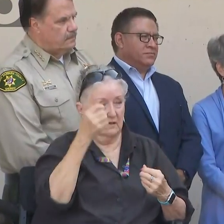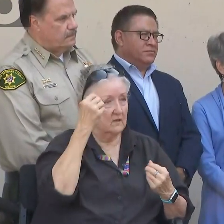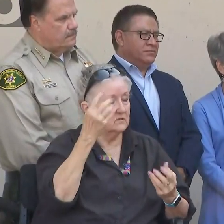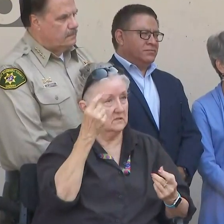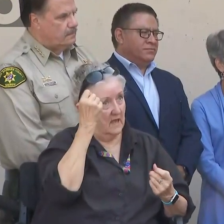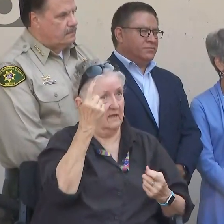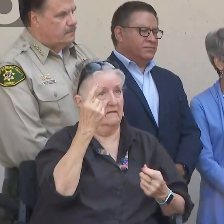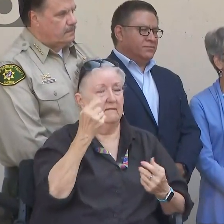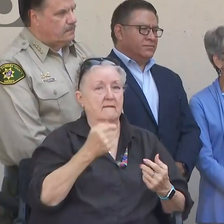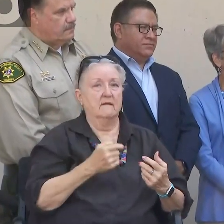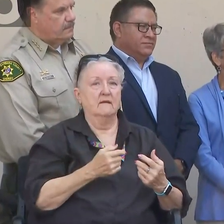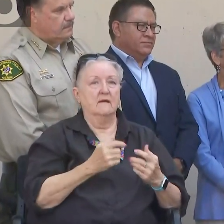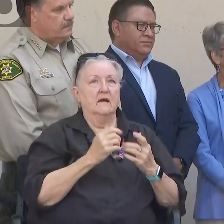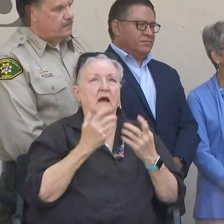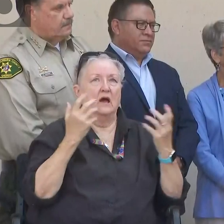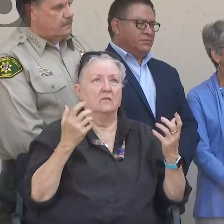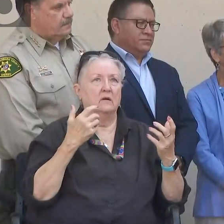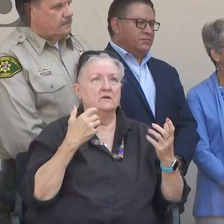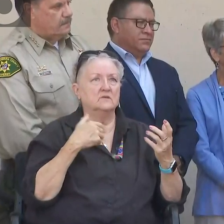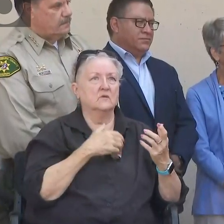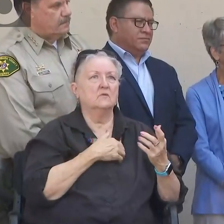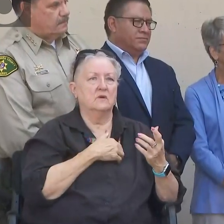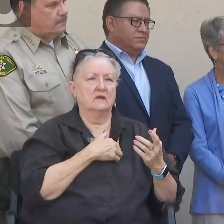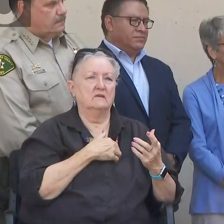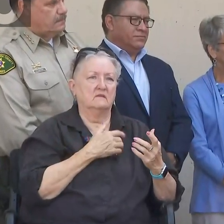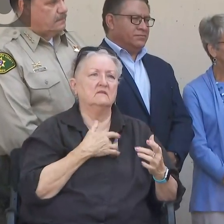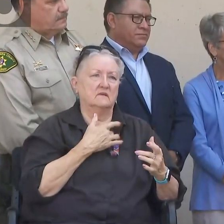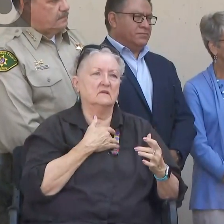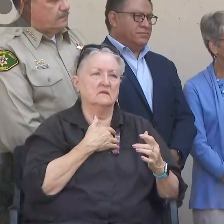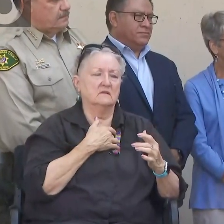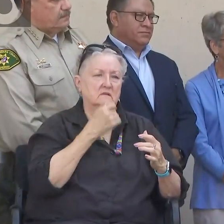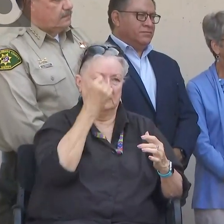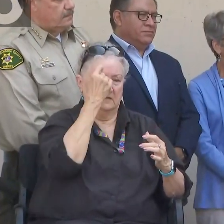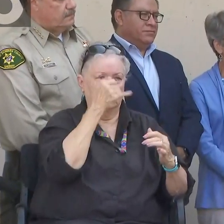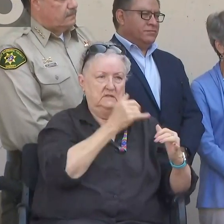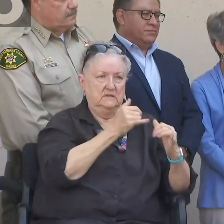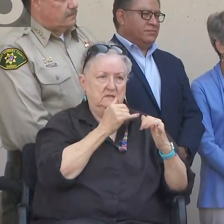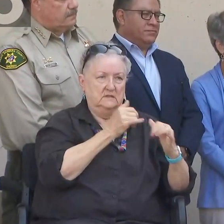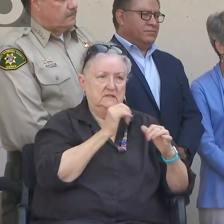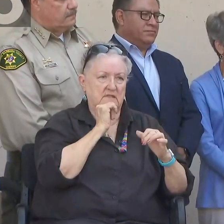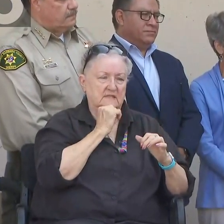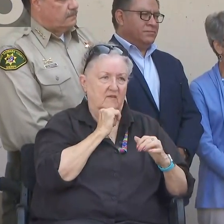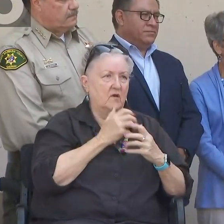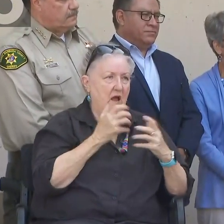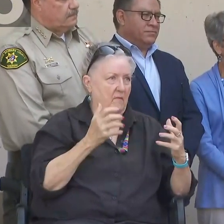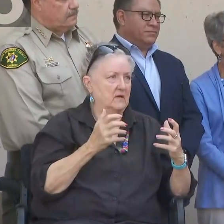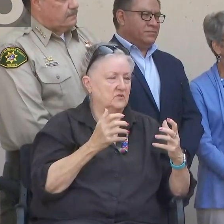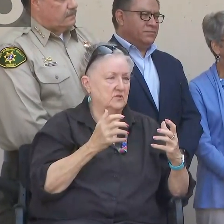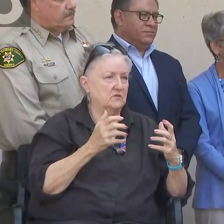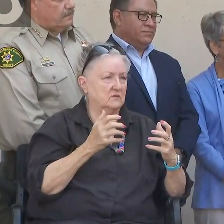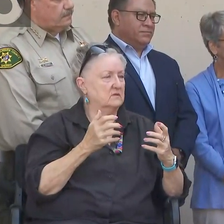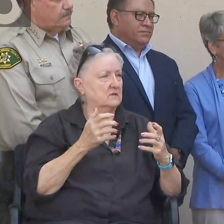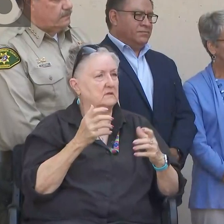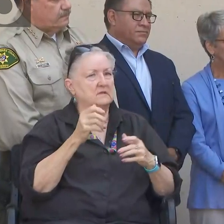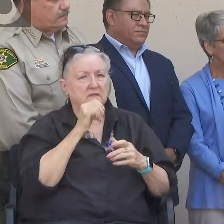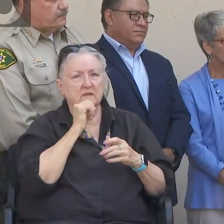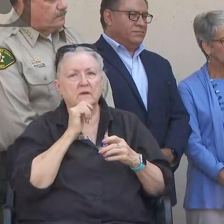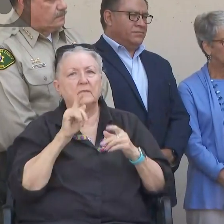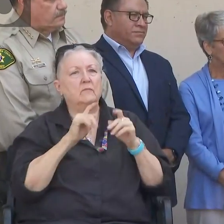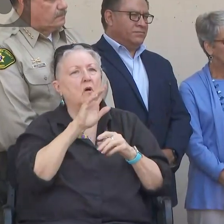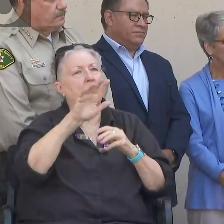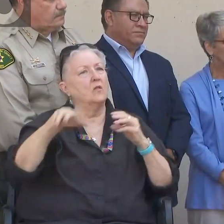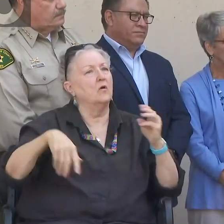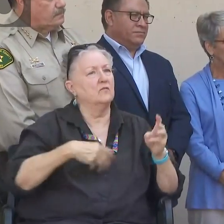understand, how much we understand what everyone is suffering from as a result of this. People all over the